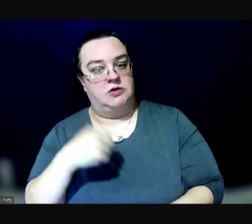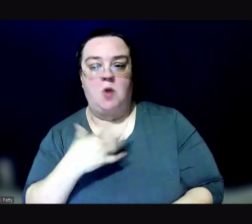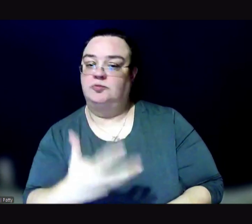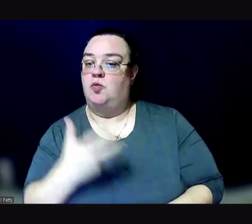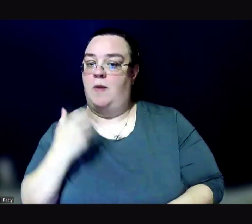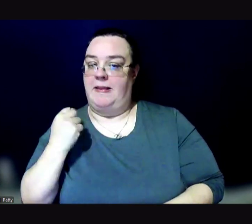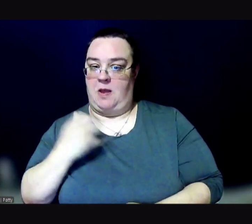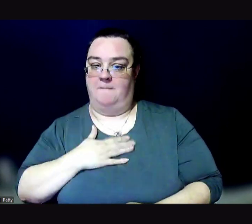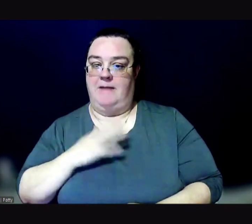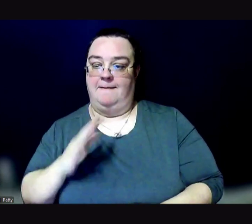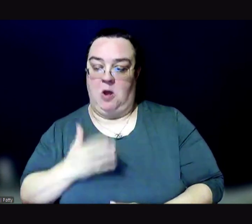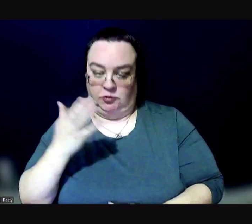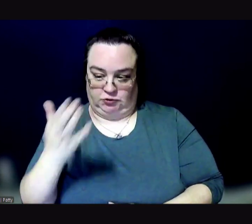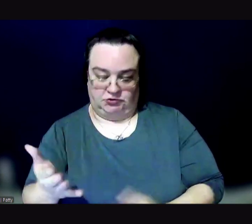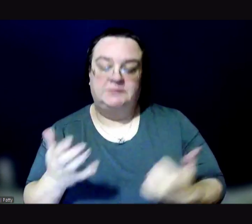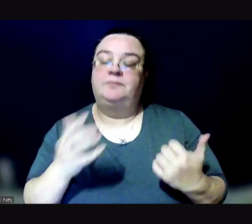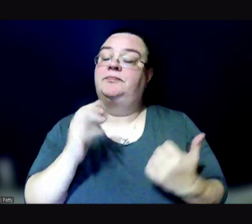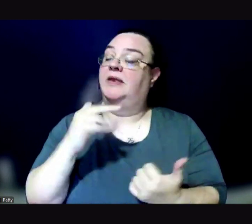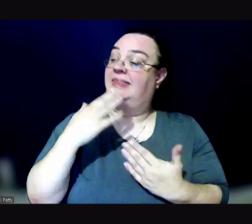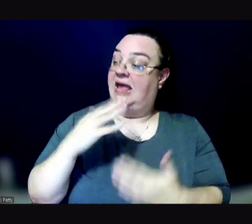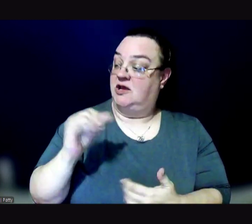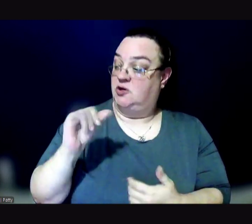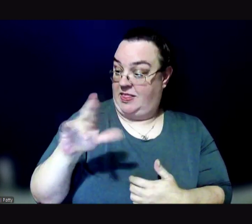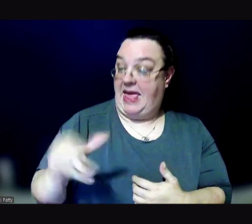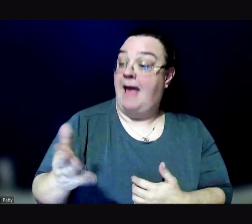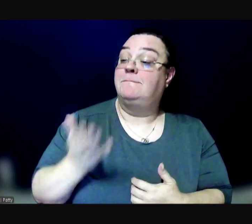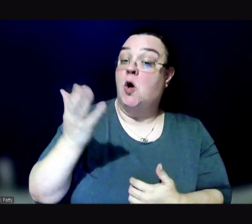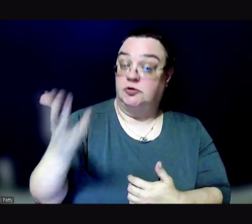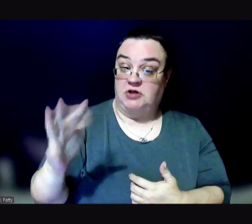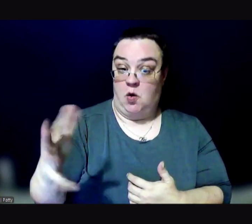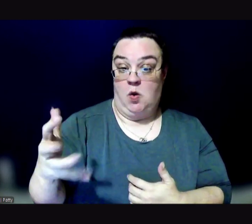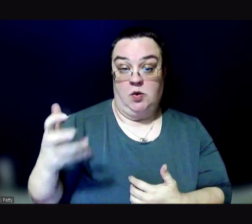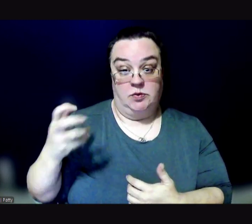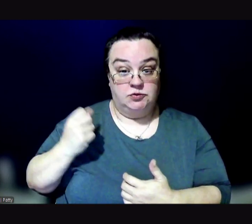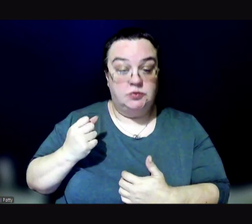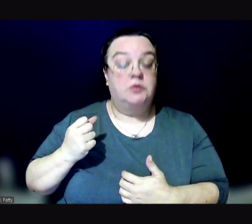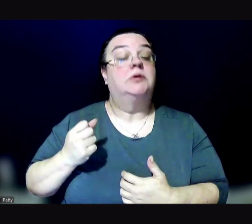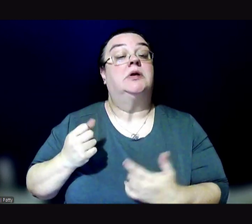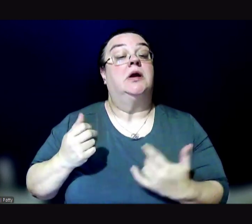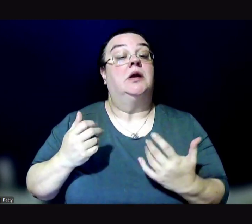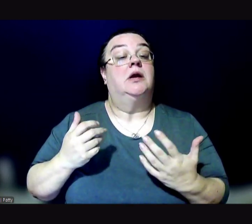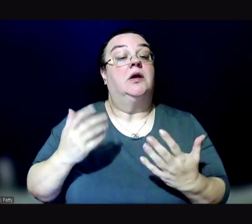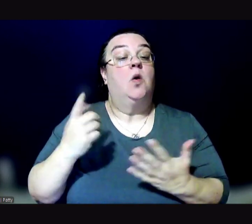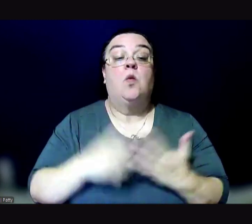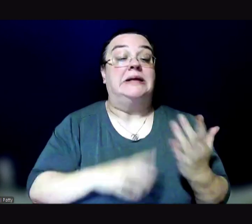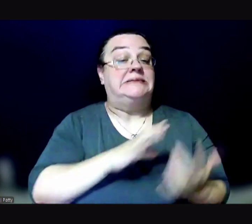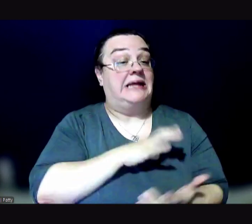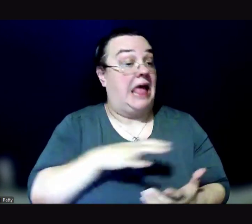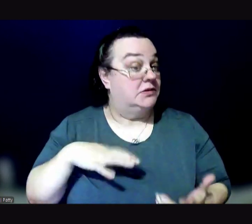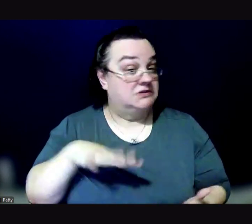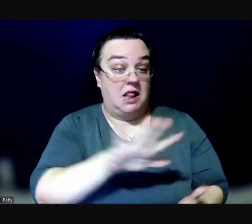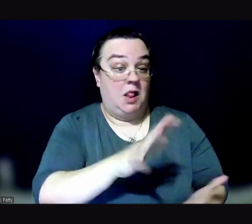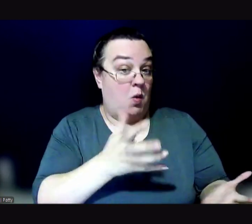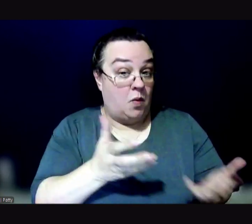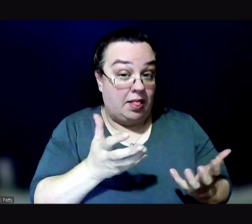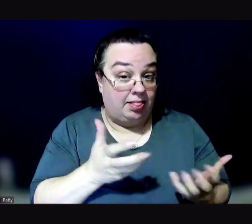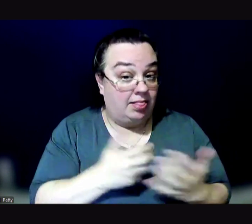right, thank you, sir. The motion is withdrawn. What is the will of the council?